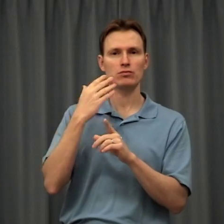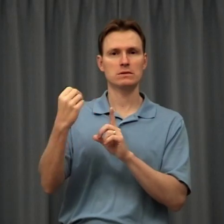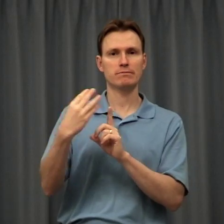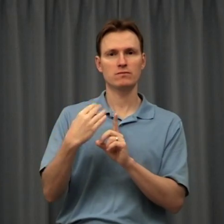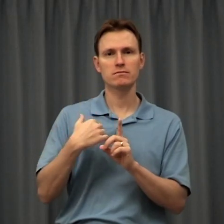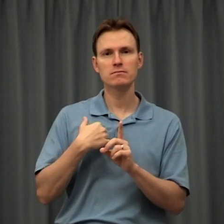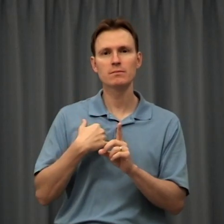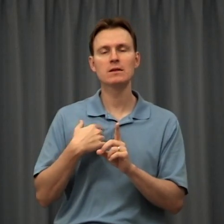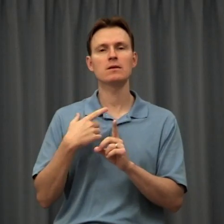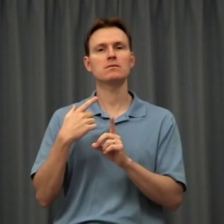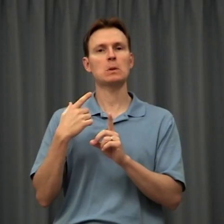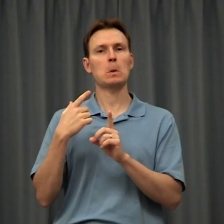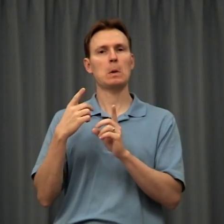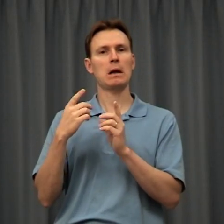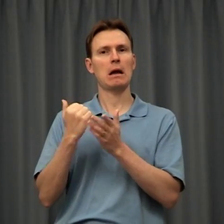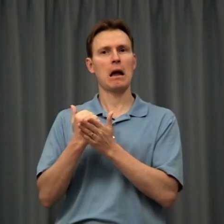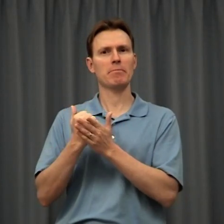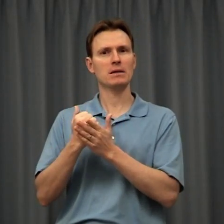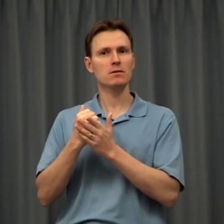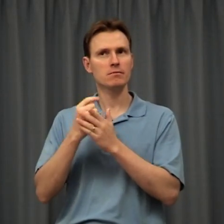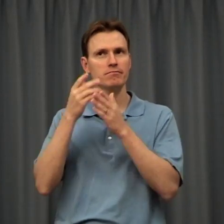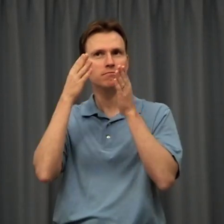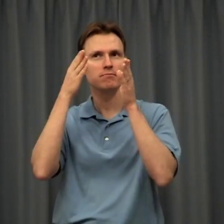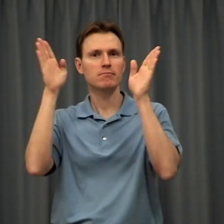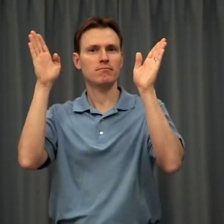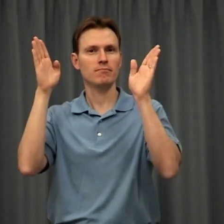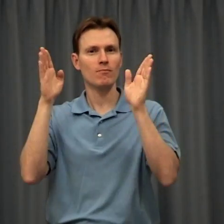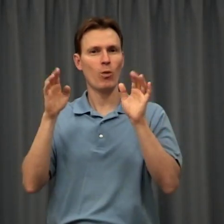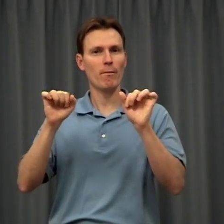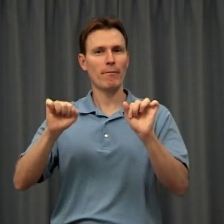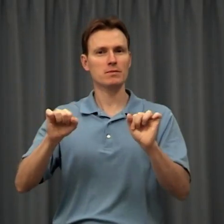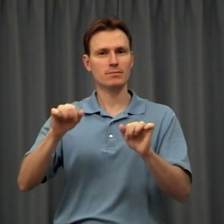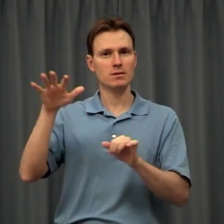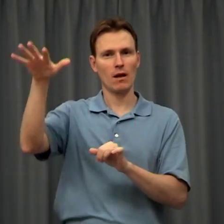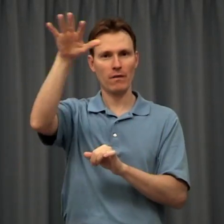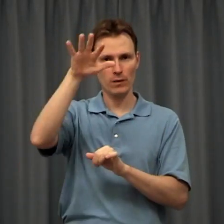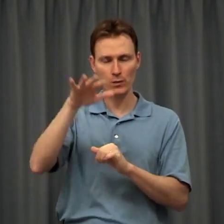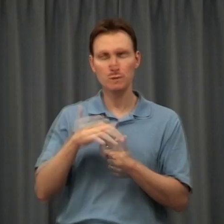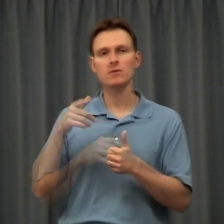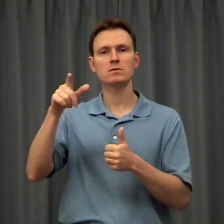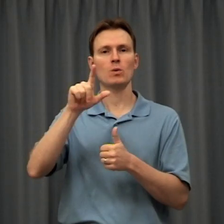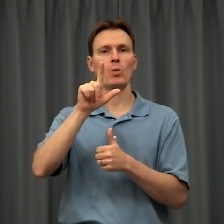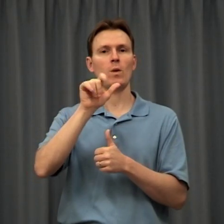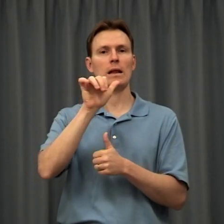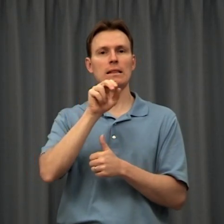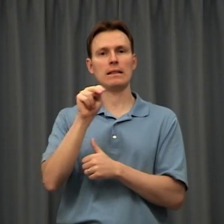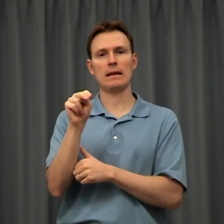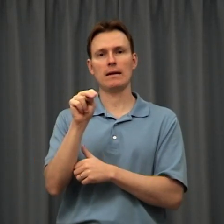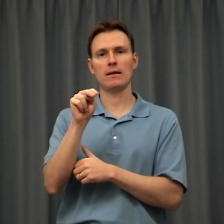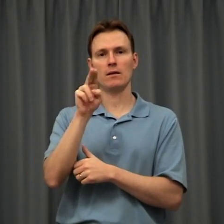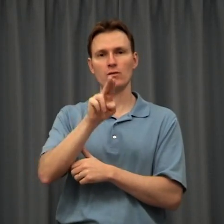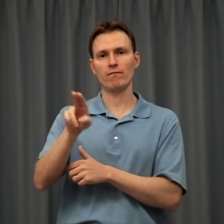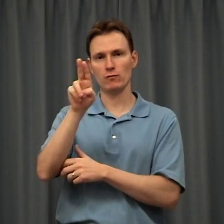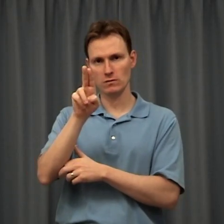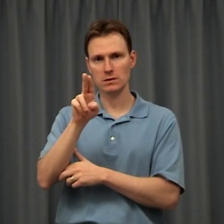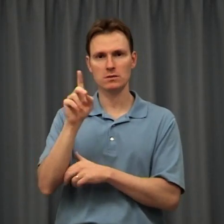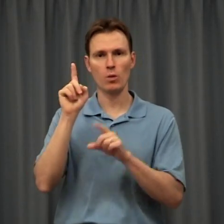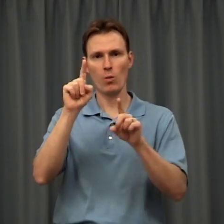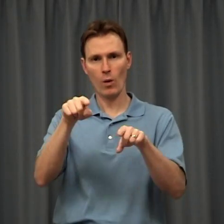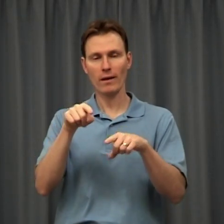were a great influence on me. They really helped broaden my perspective on wonderful possibilities out there. I ended up going